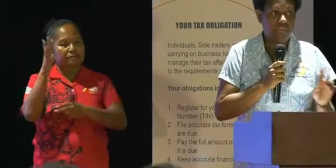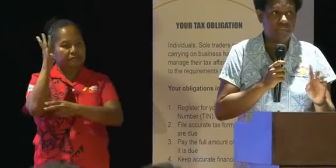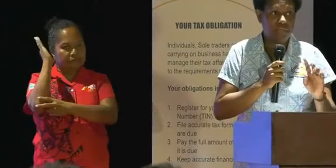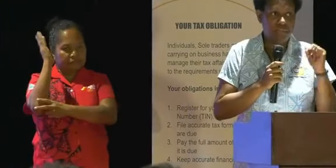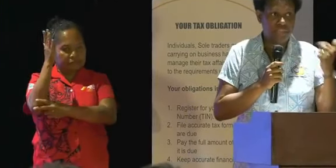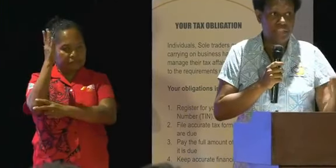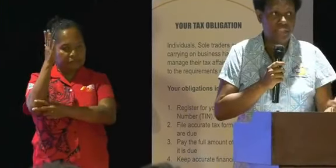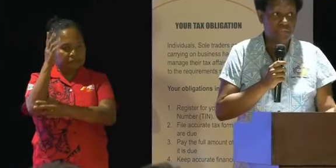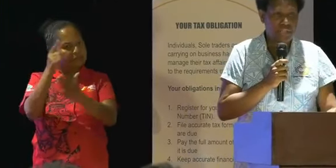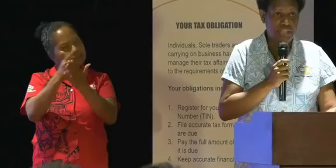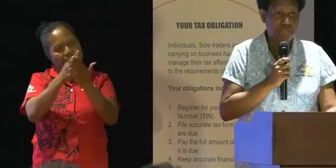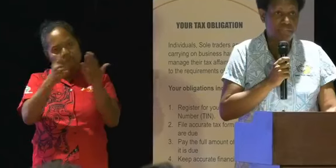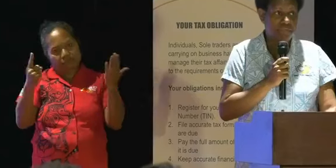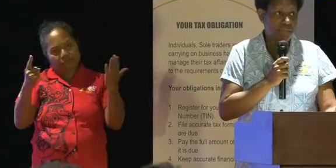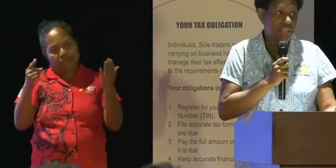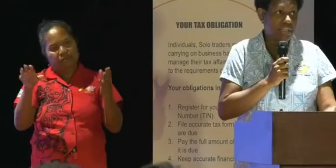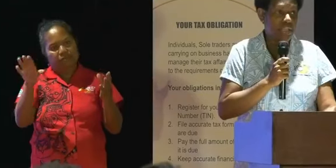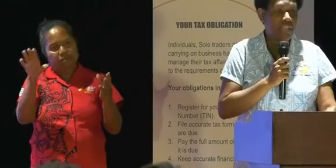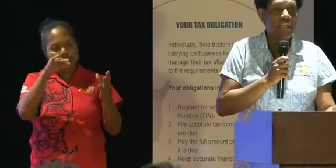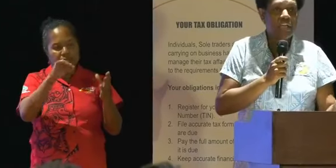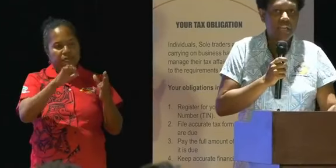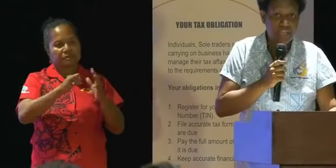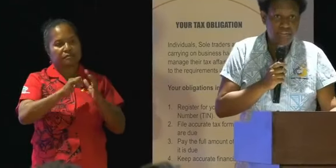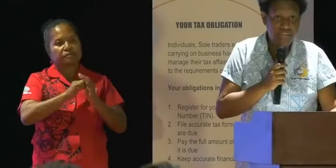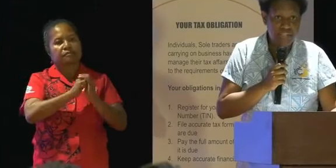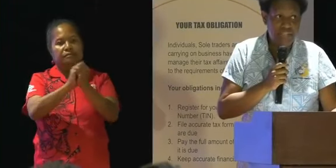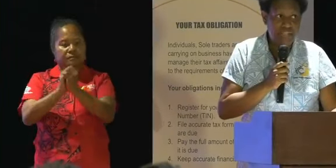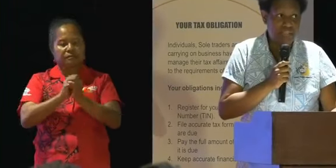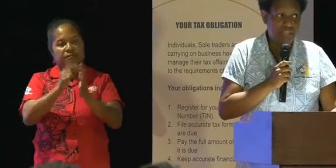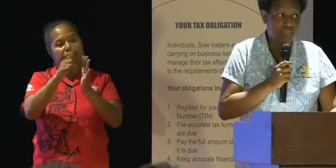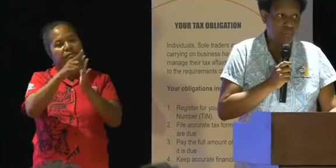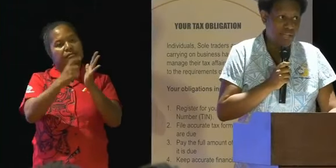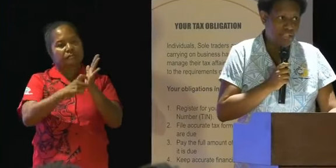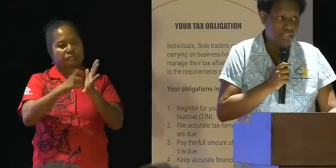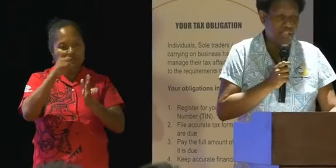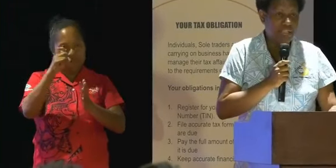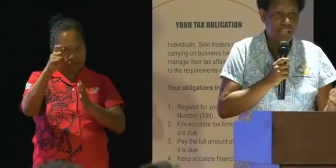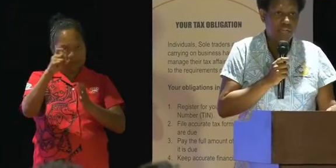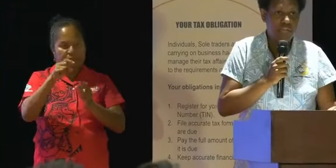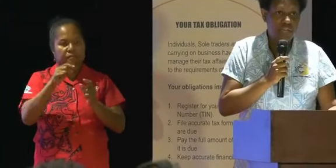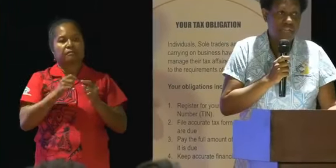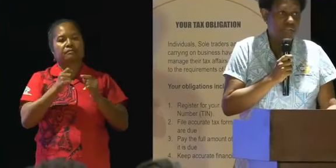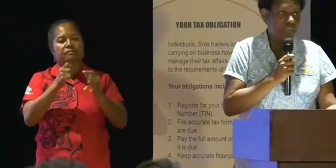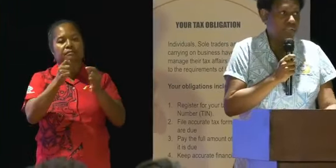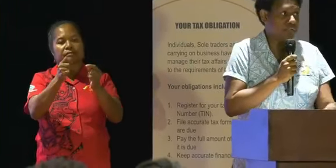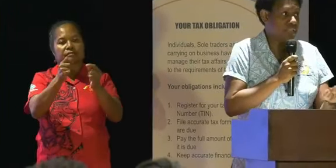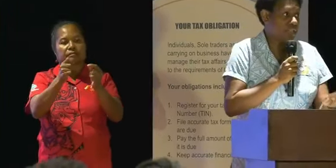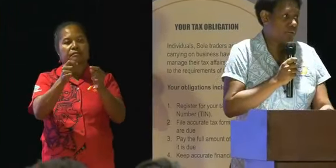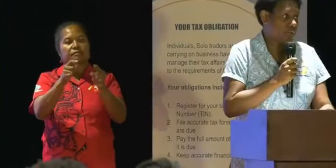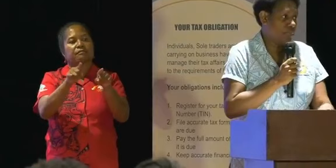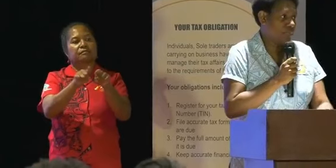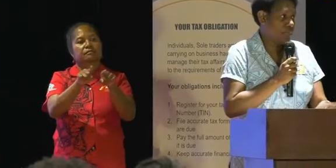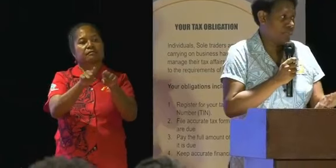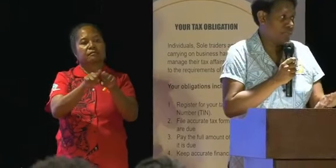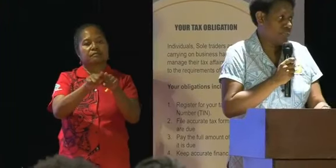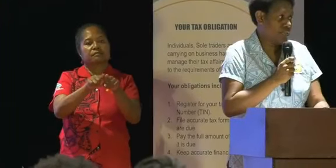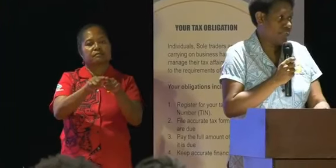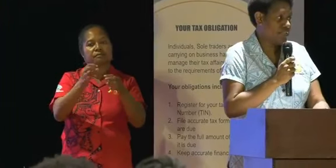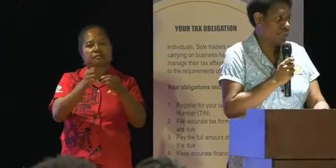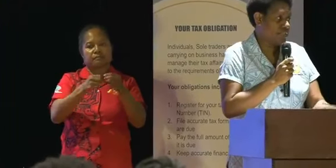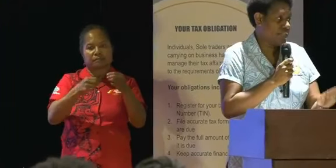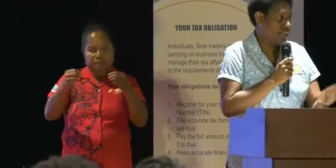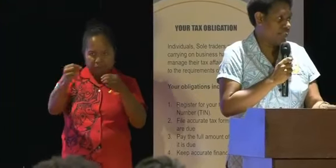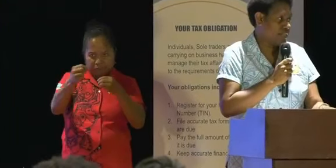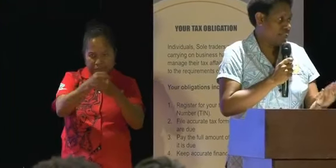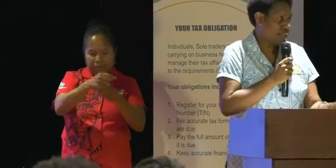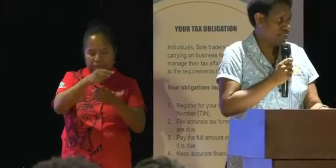presenters, not only from the stakeholders, but from the IRC as well. Thank you all IRC officer, come putting